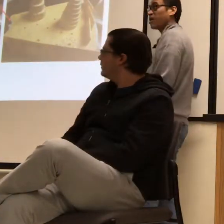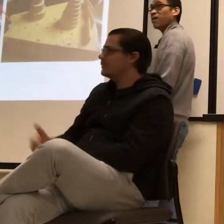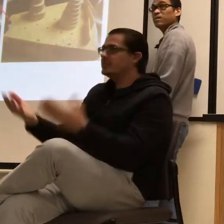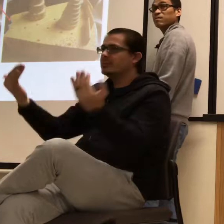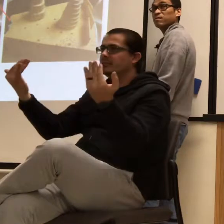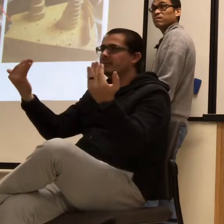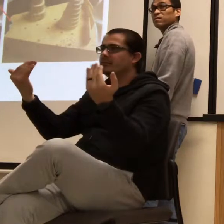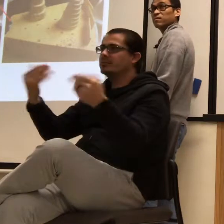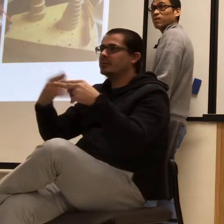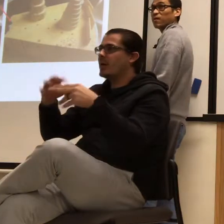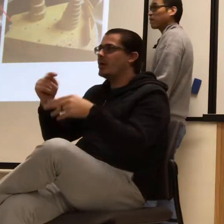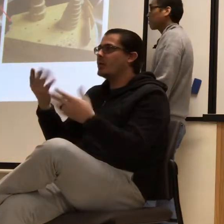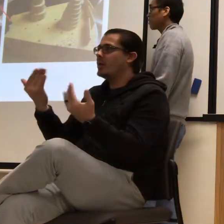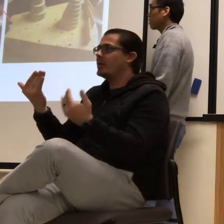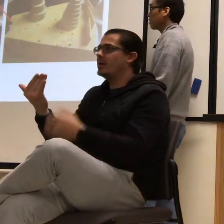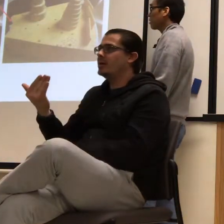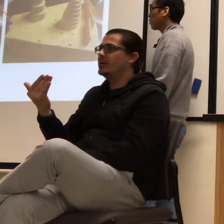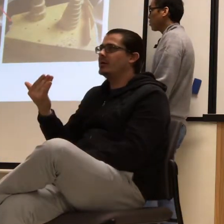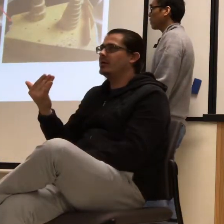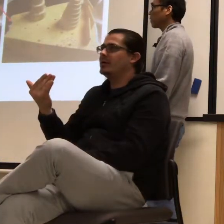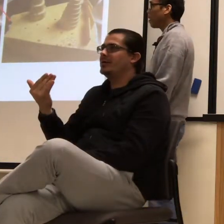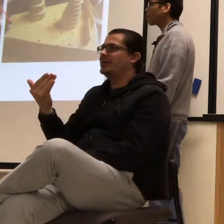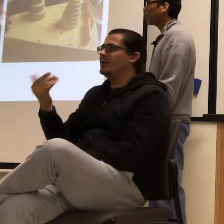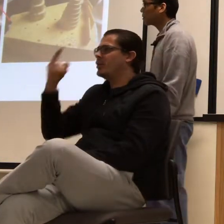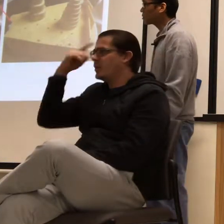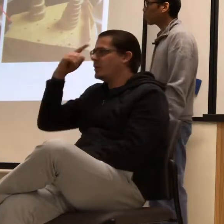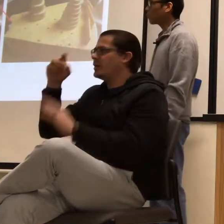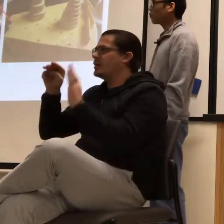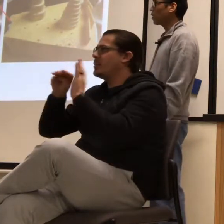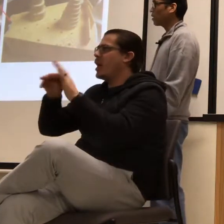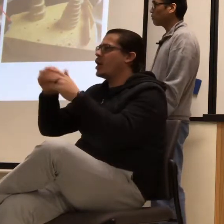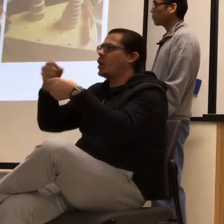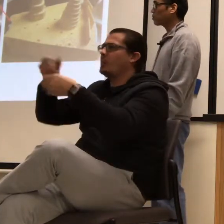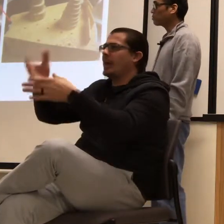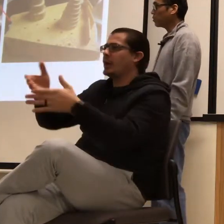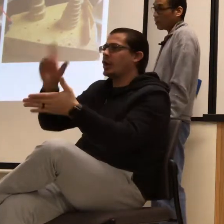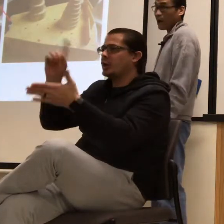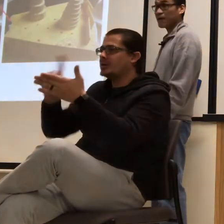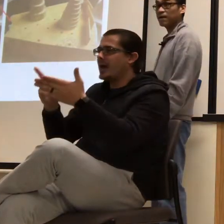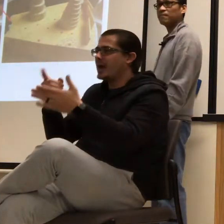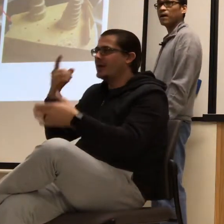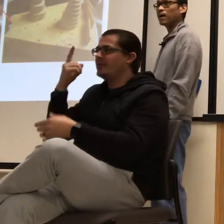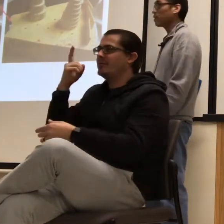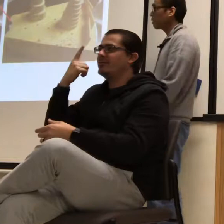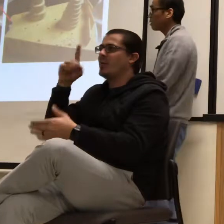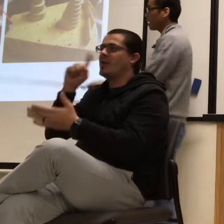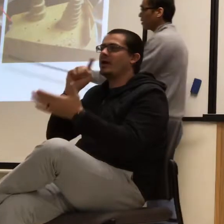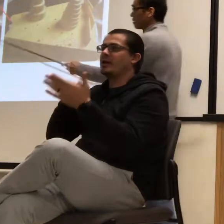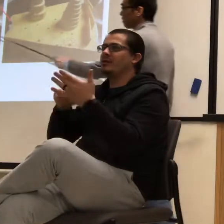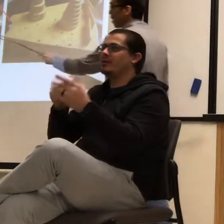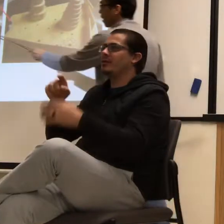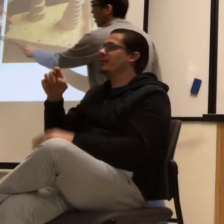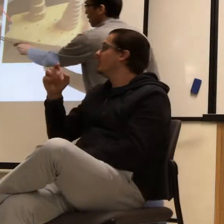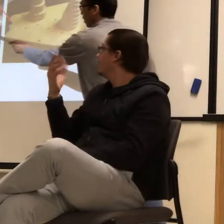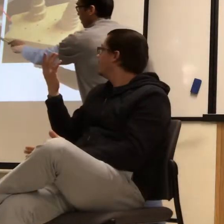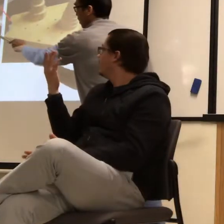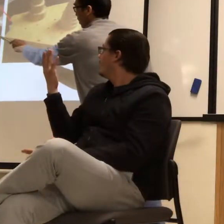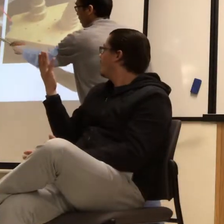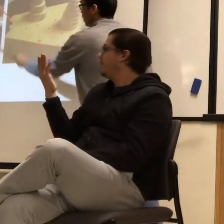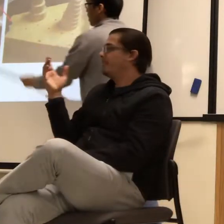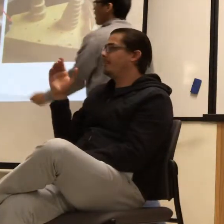What would you call it? What do you think? What do you think the model makers are going for you to identify?